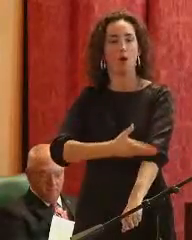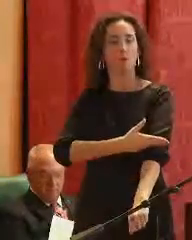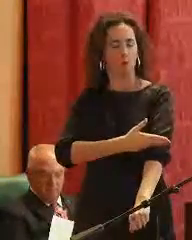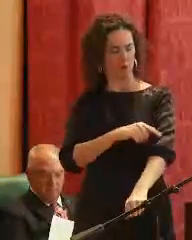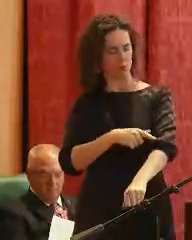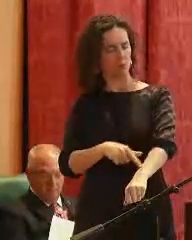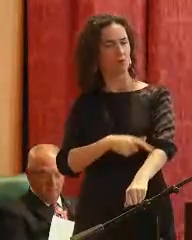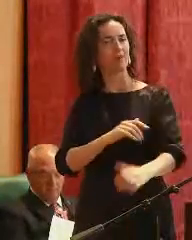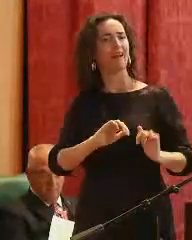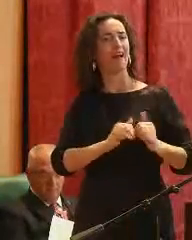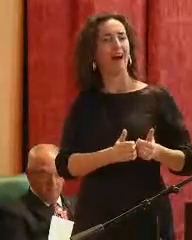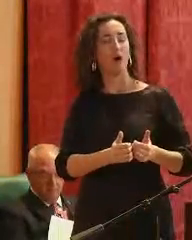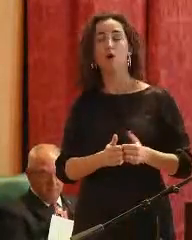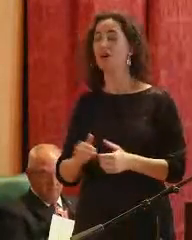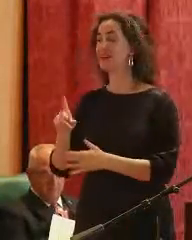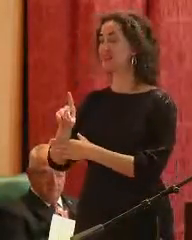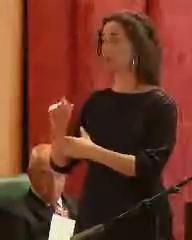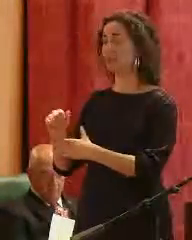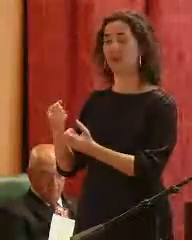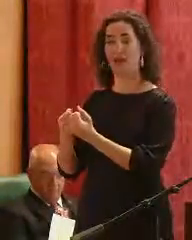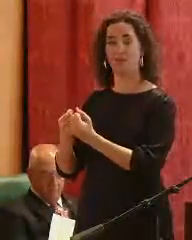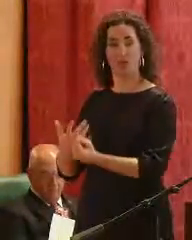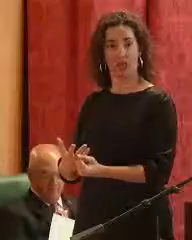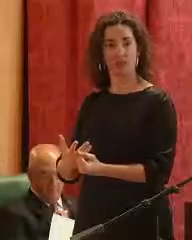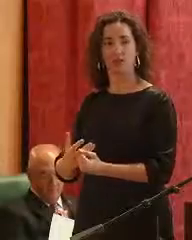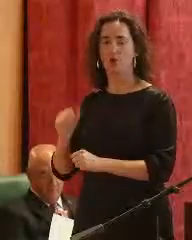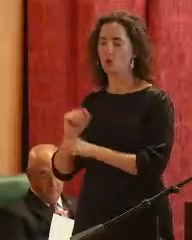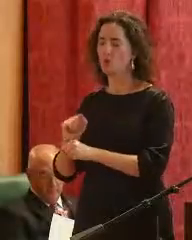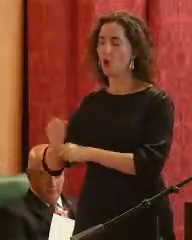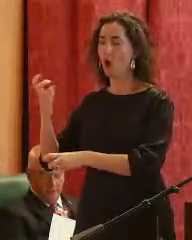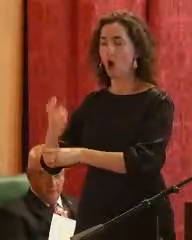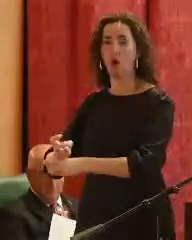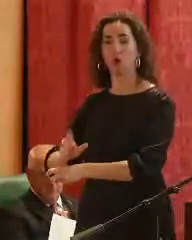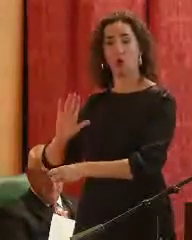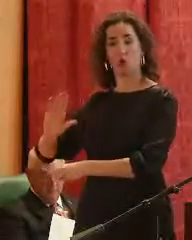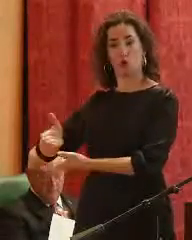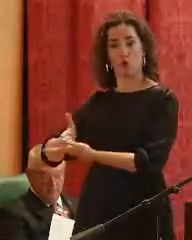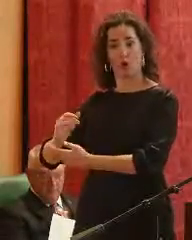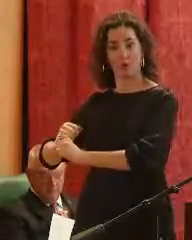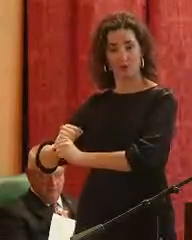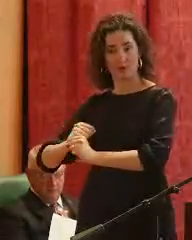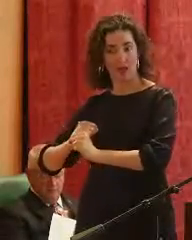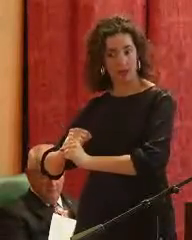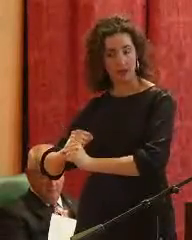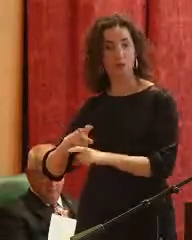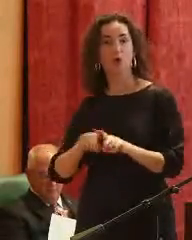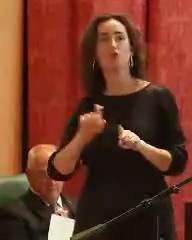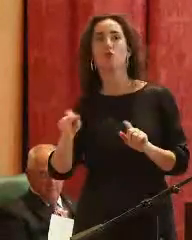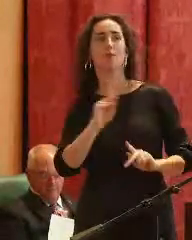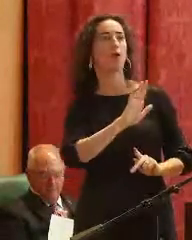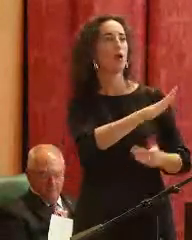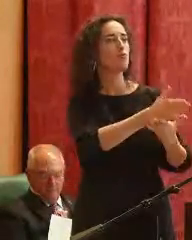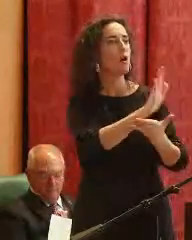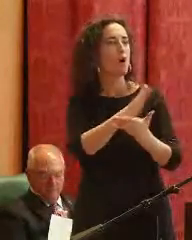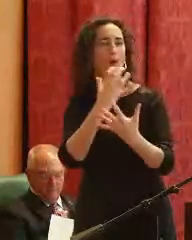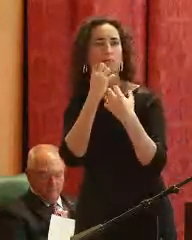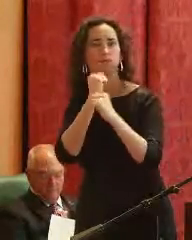advocates who chose not only to protect their rights, but to look out for the rights of others.